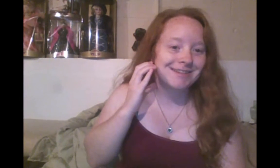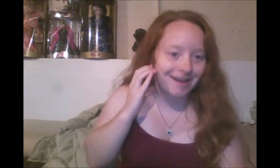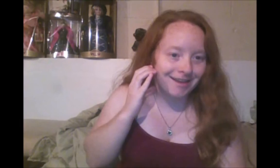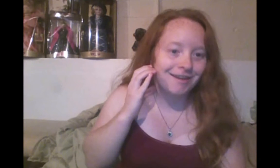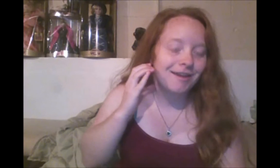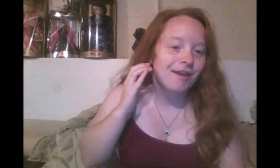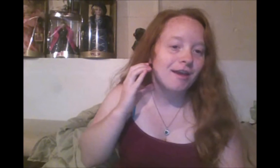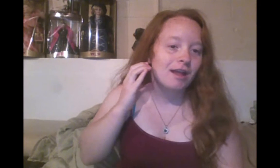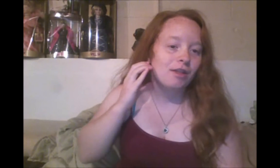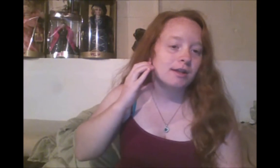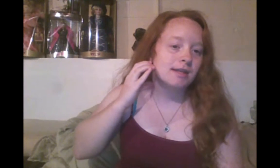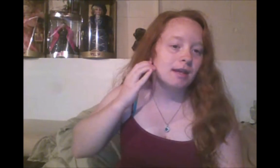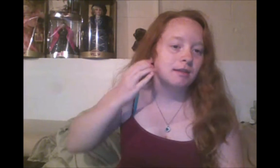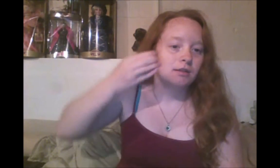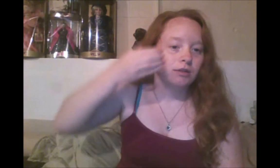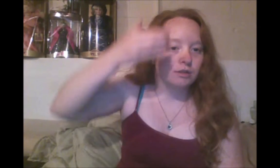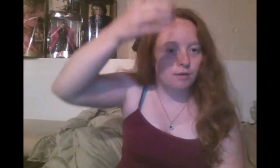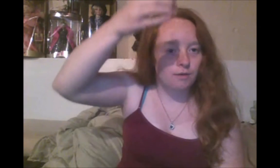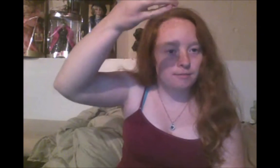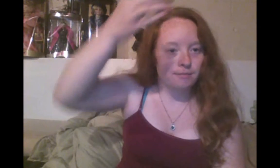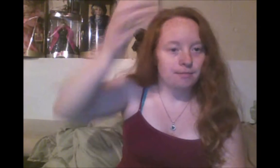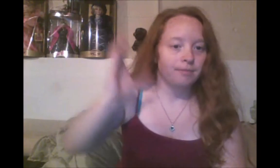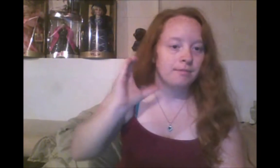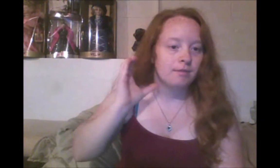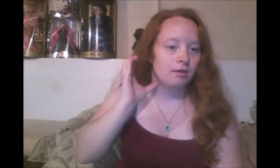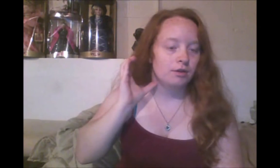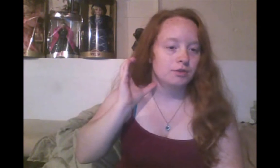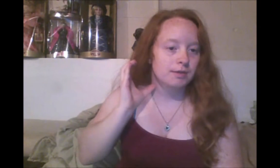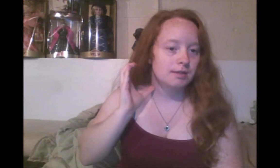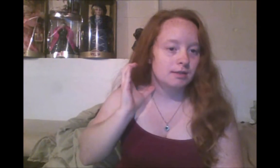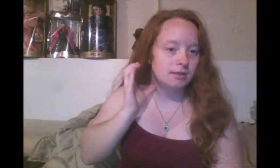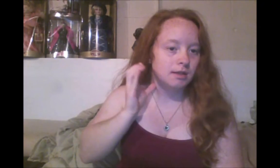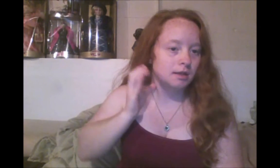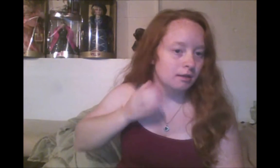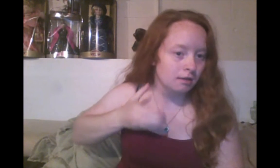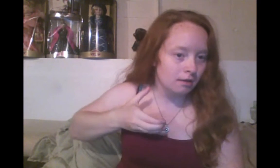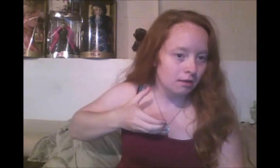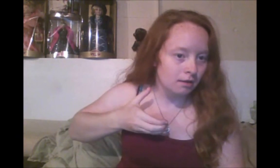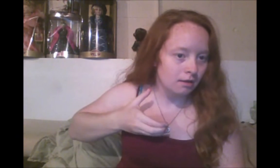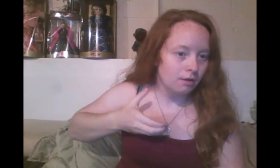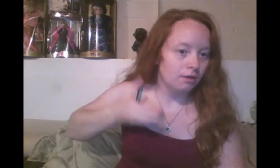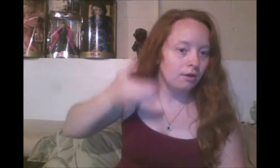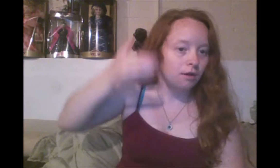side. You're going to take this and just go up. You're going to twist the C and go up.